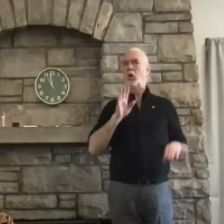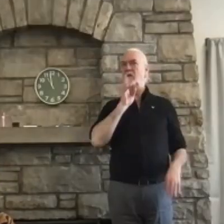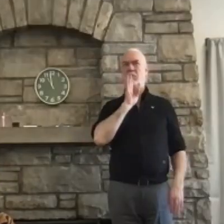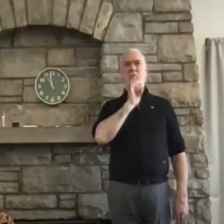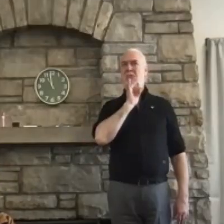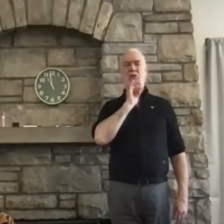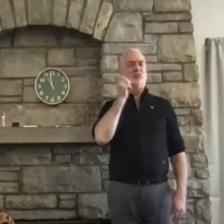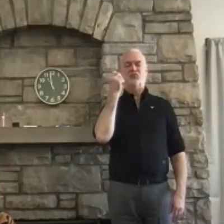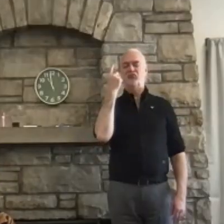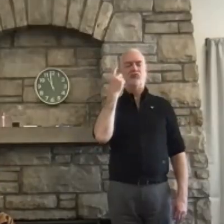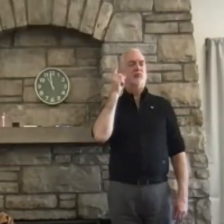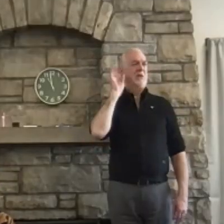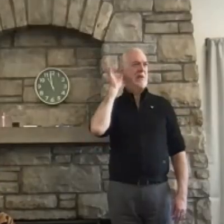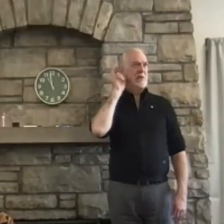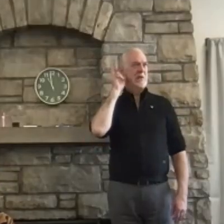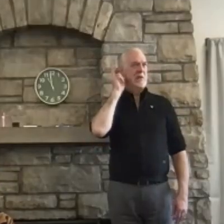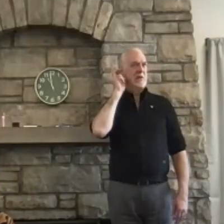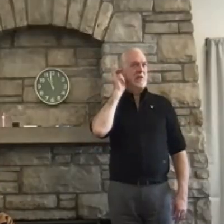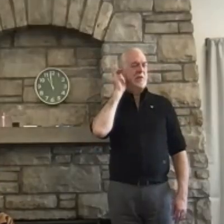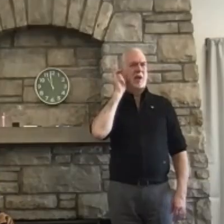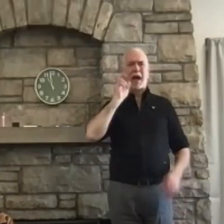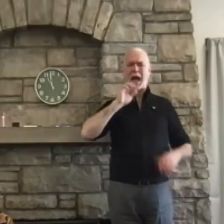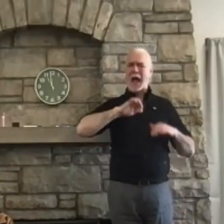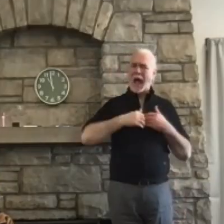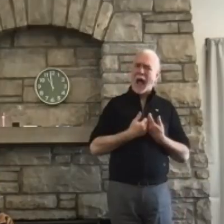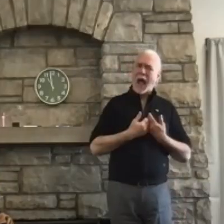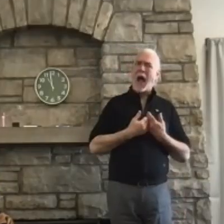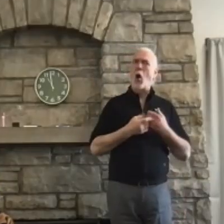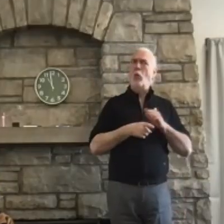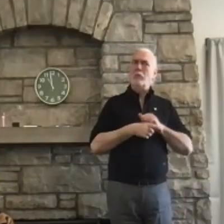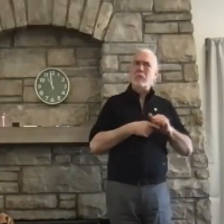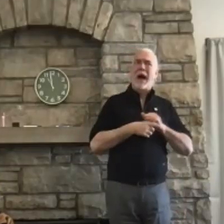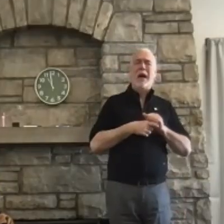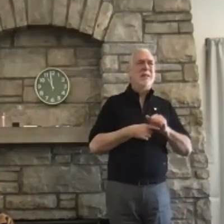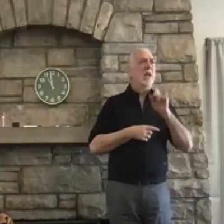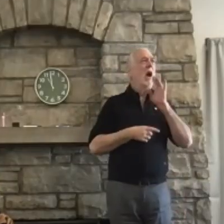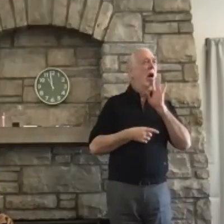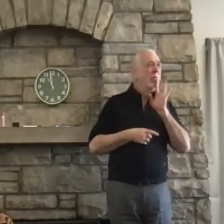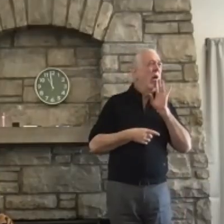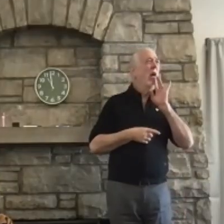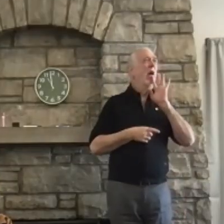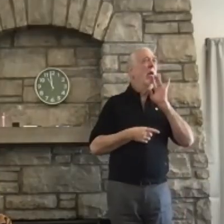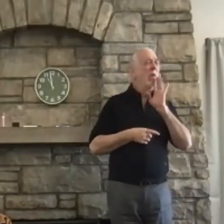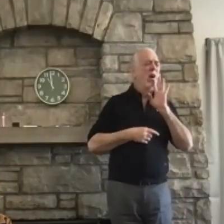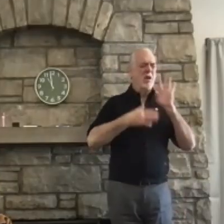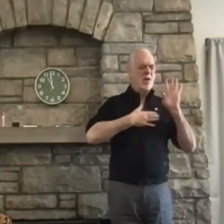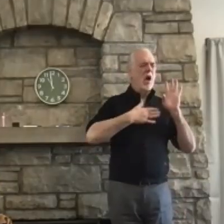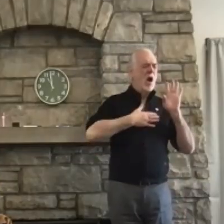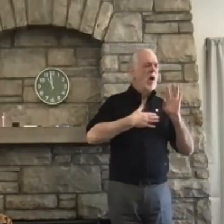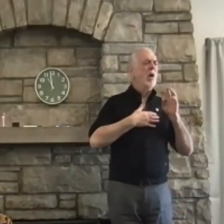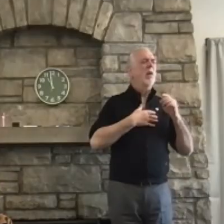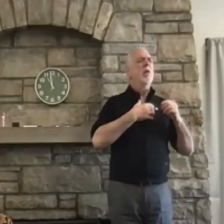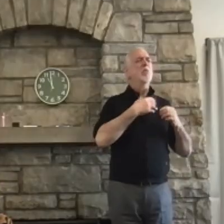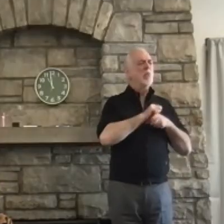make, this took her many years to accomplish.